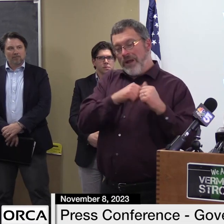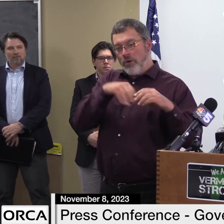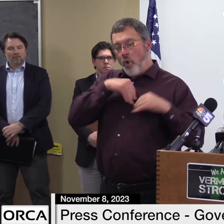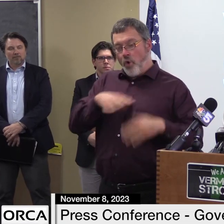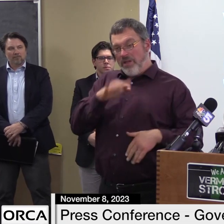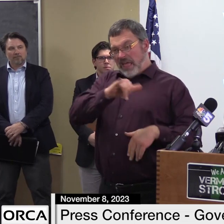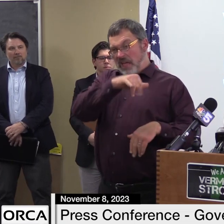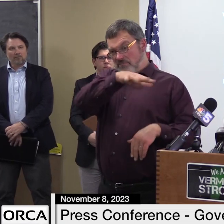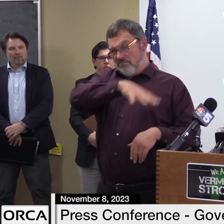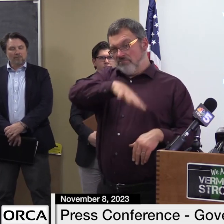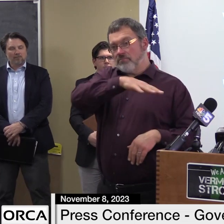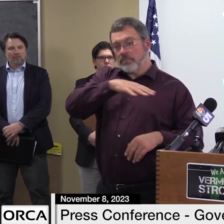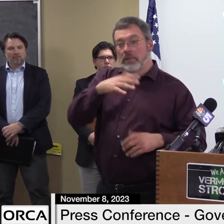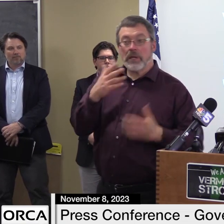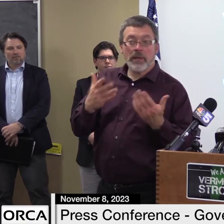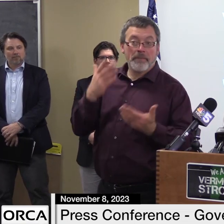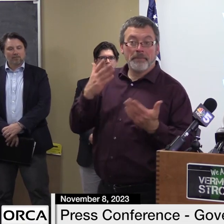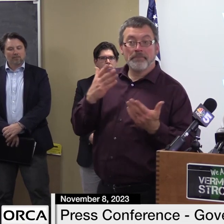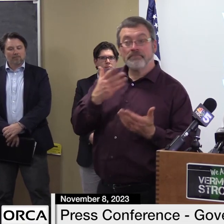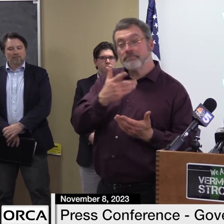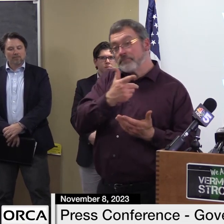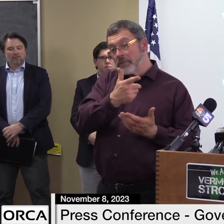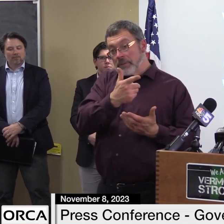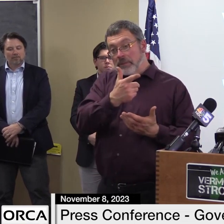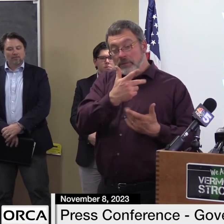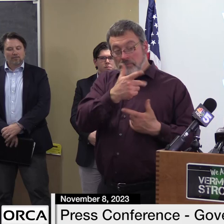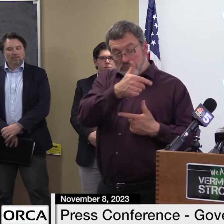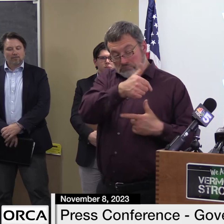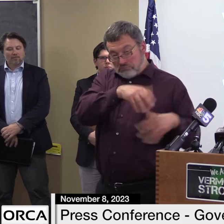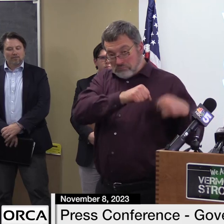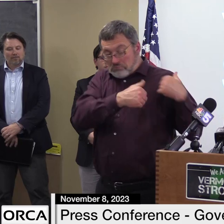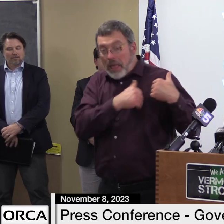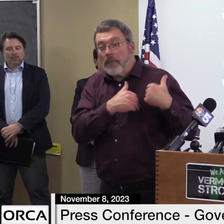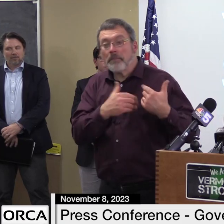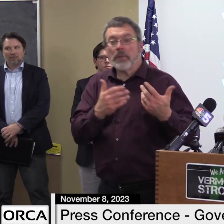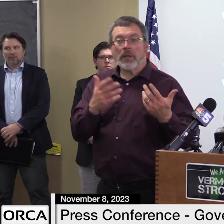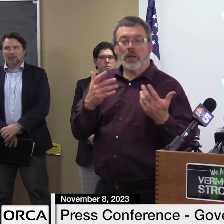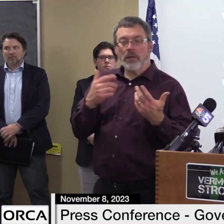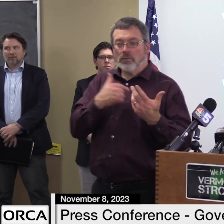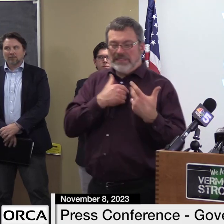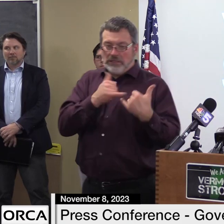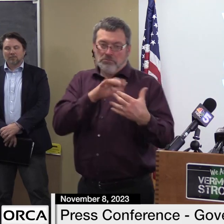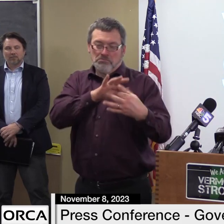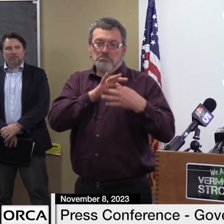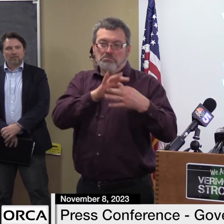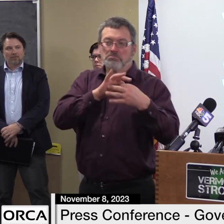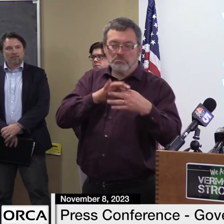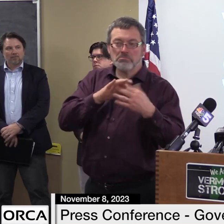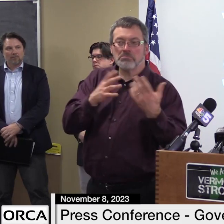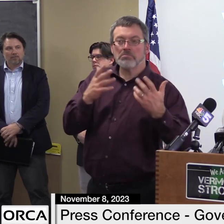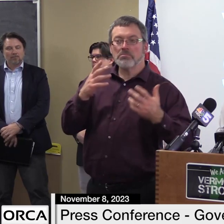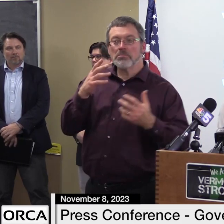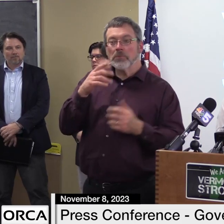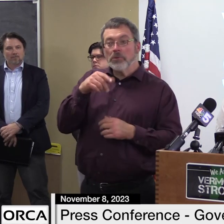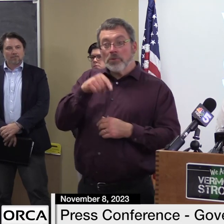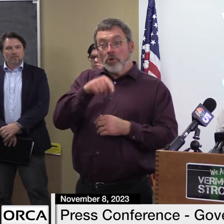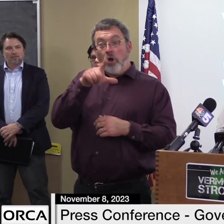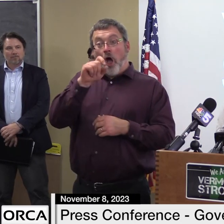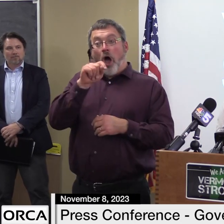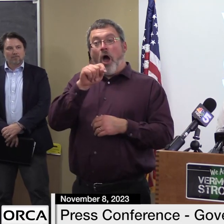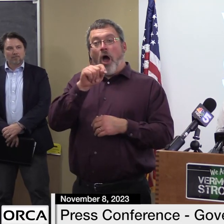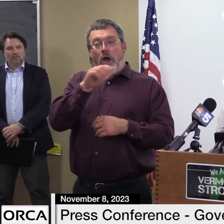may want to take care of some of them themselves, but those are details we're working out. The lot rent has